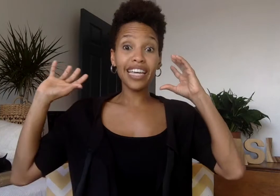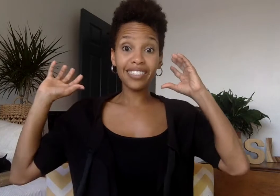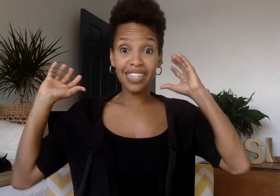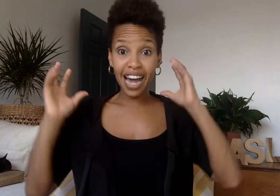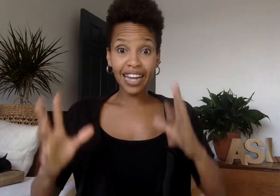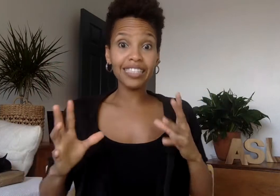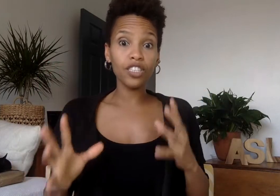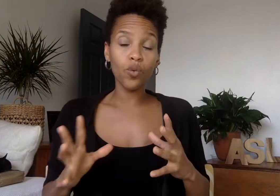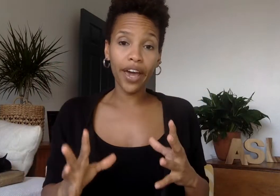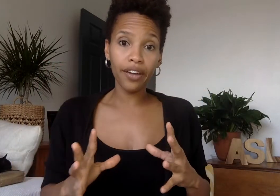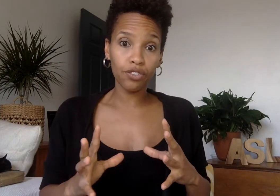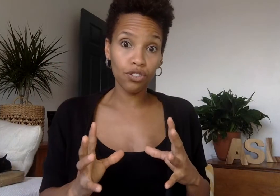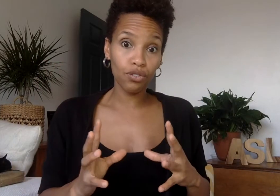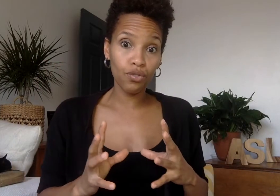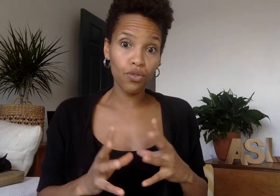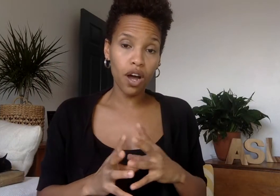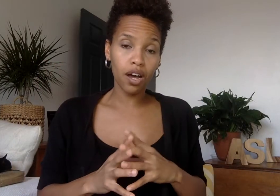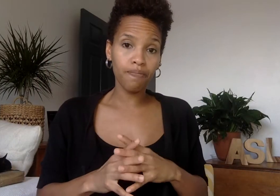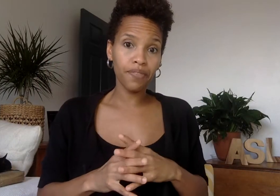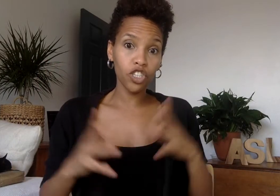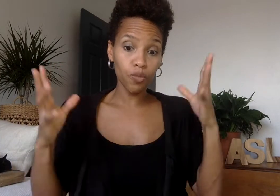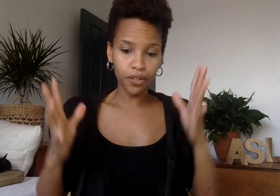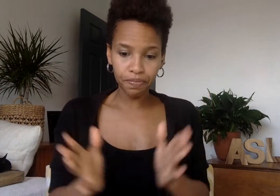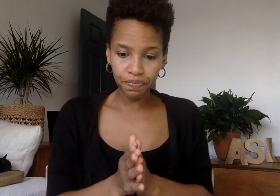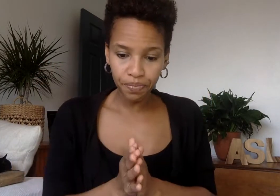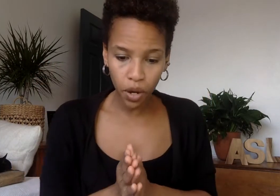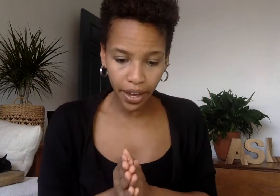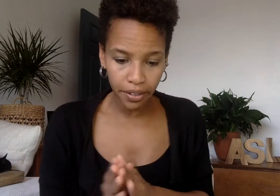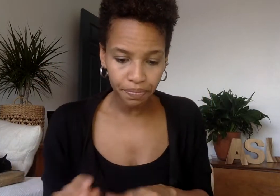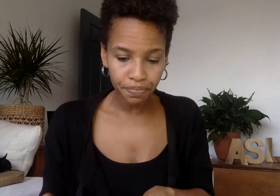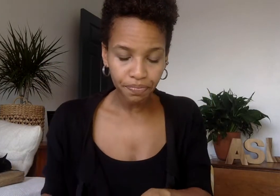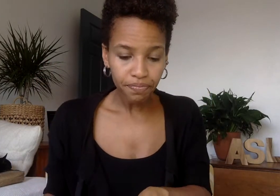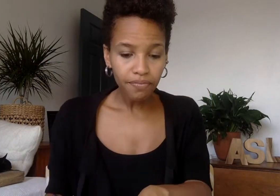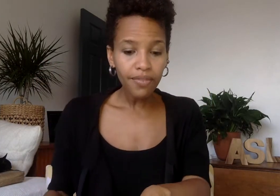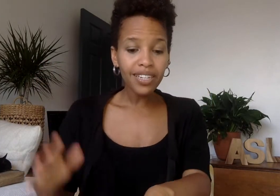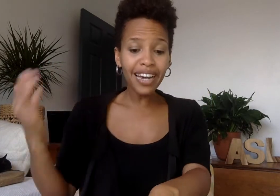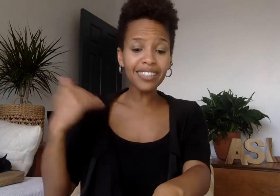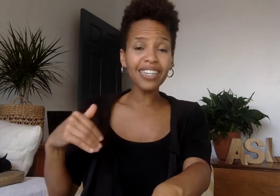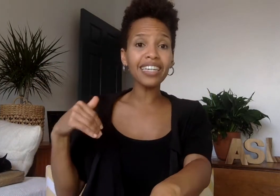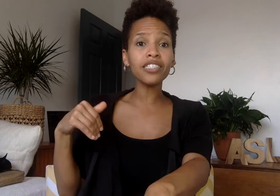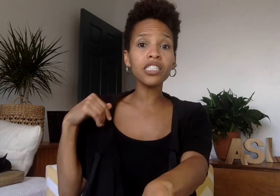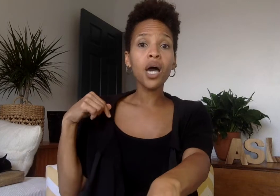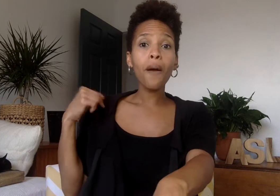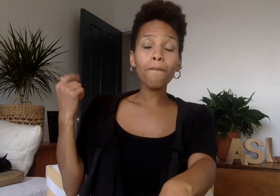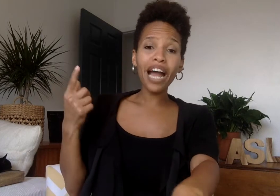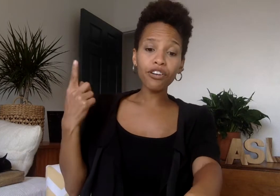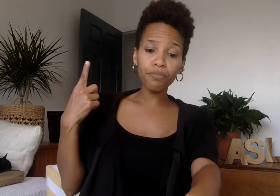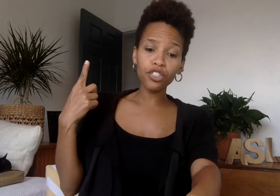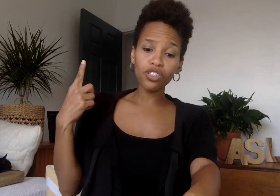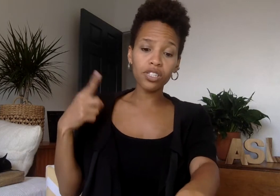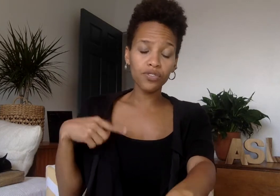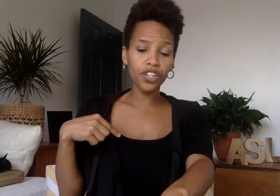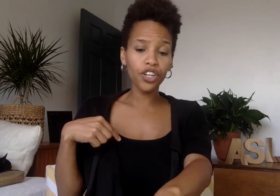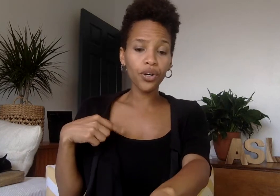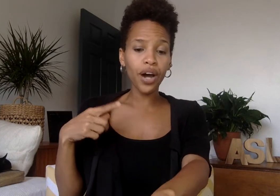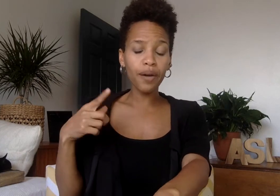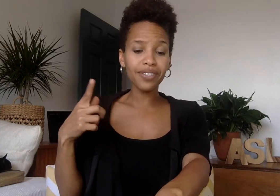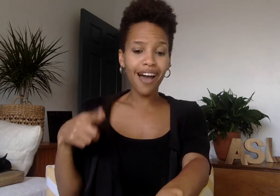the ideal way to interpret. Okay. Next thing is Byron Bridges' video. I was